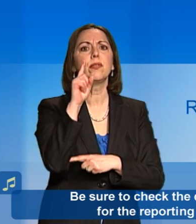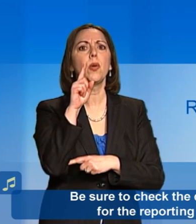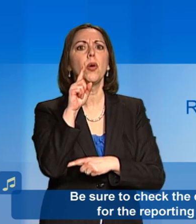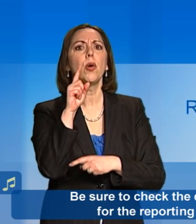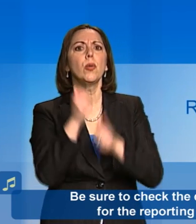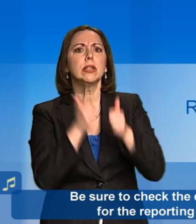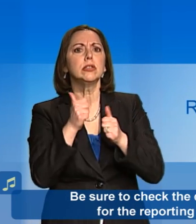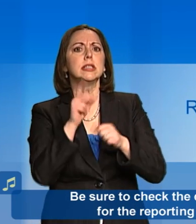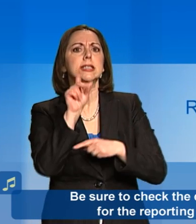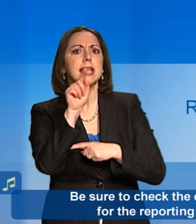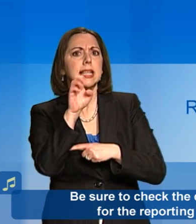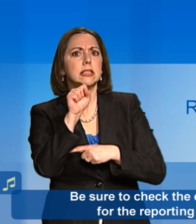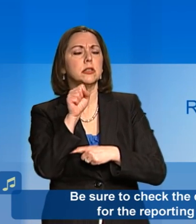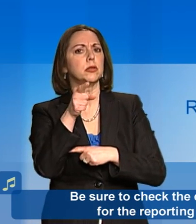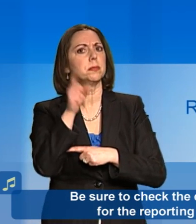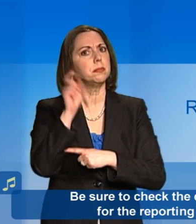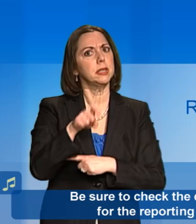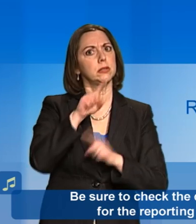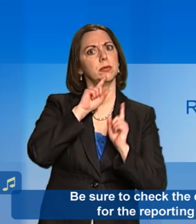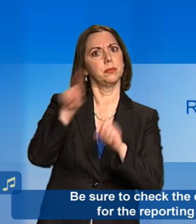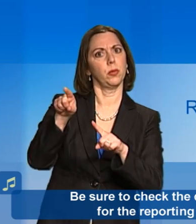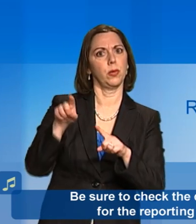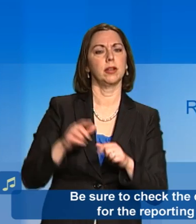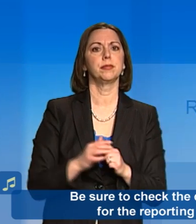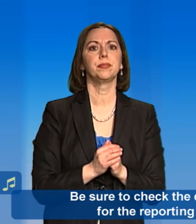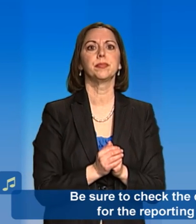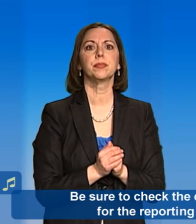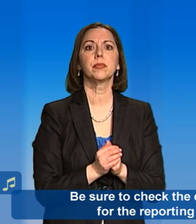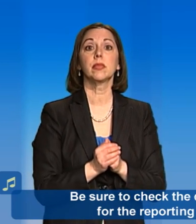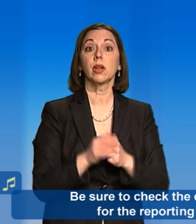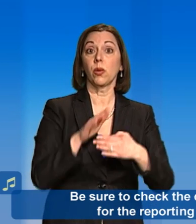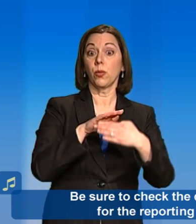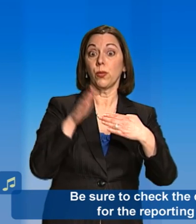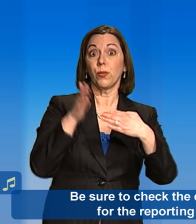each year for the reporting deadlines.